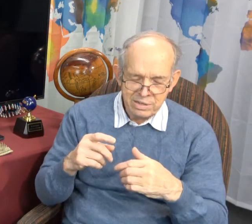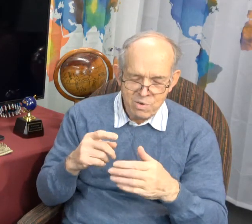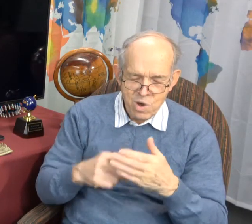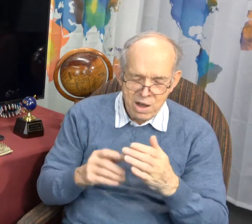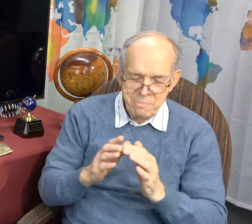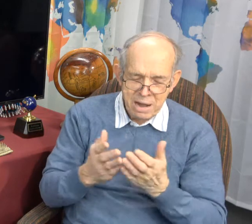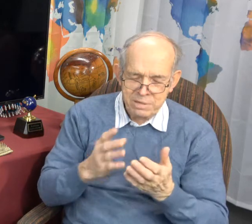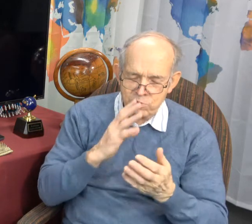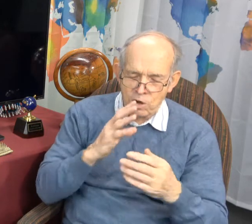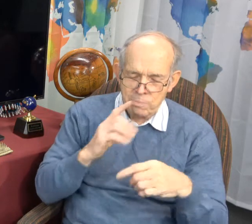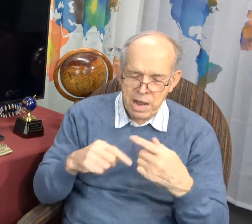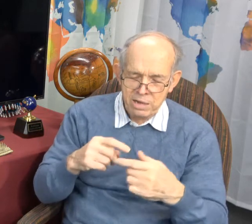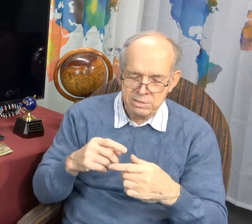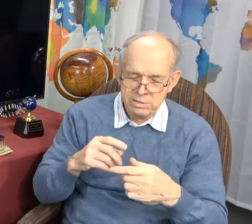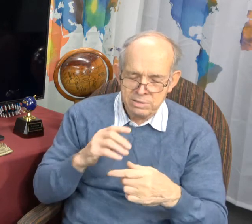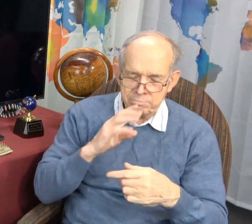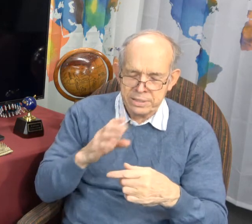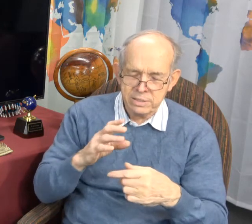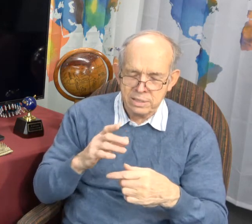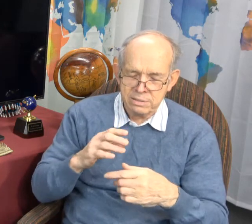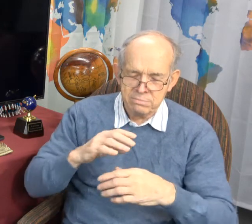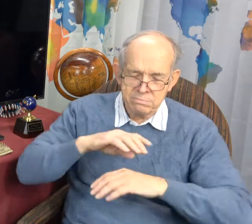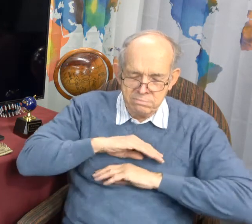what Bible talk about being a